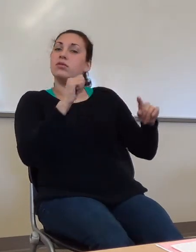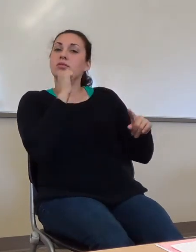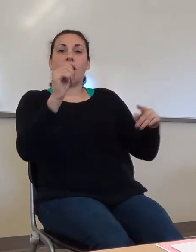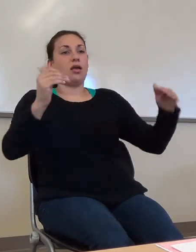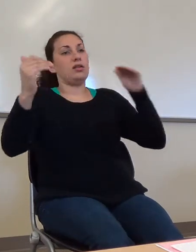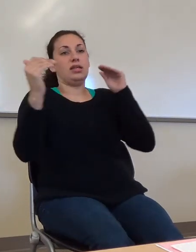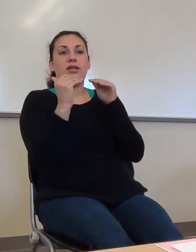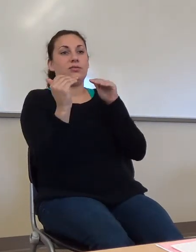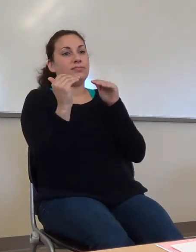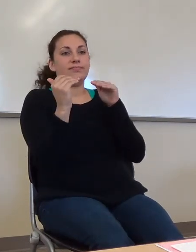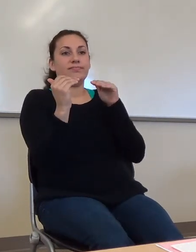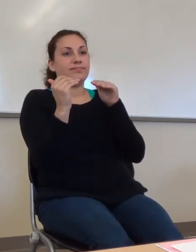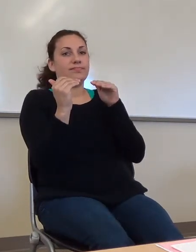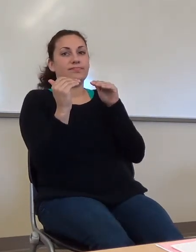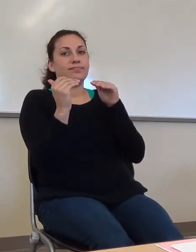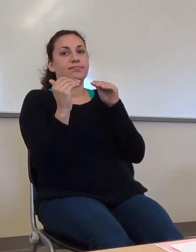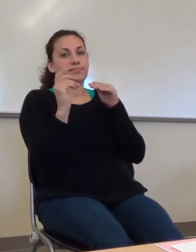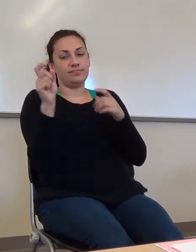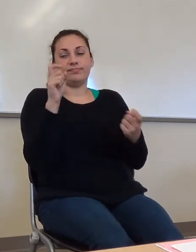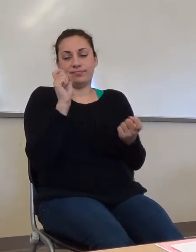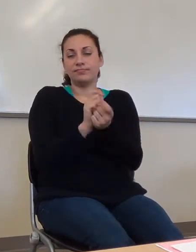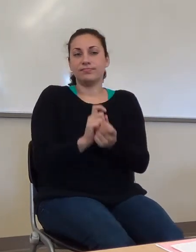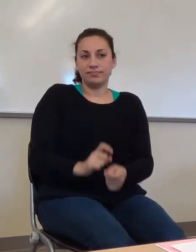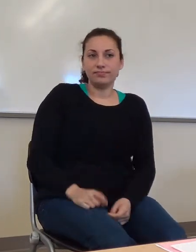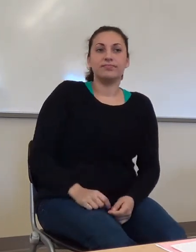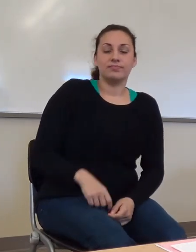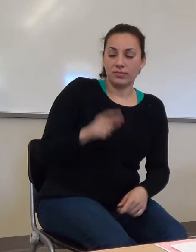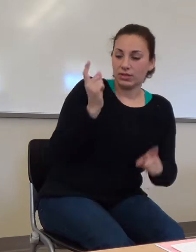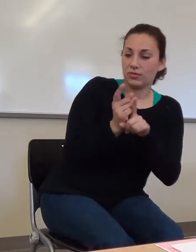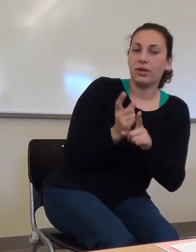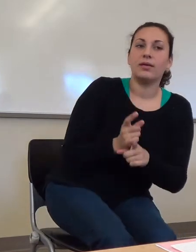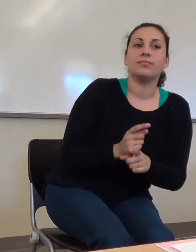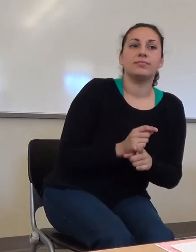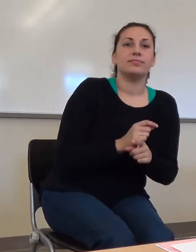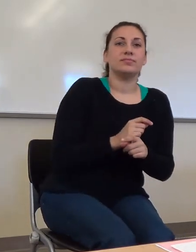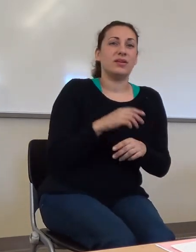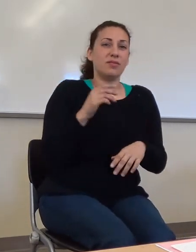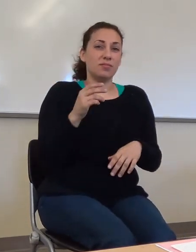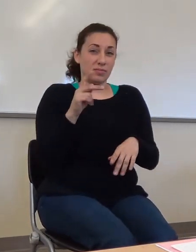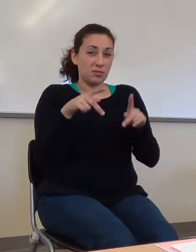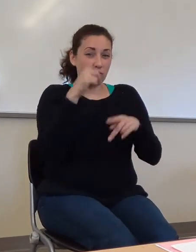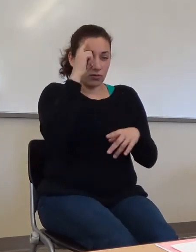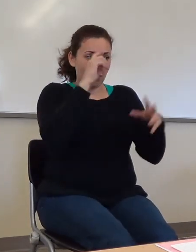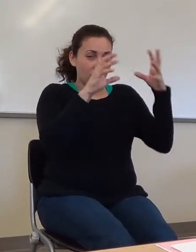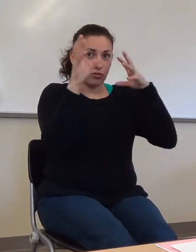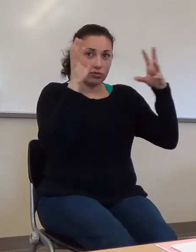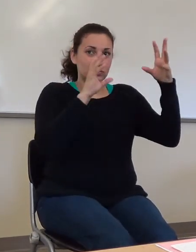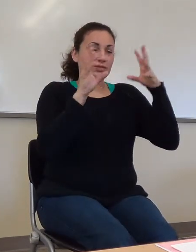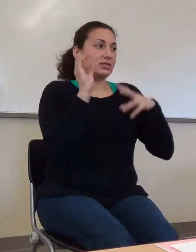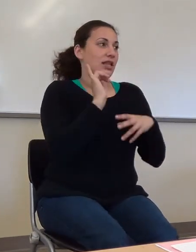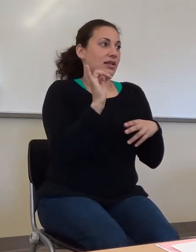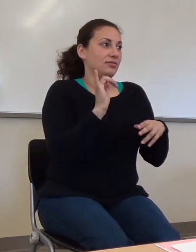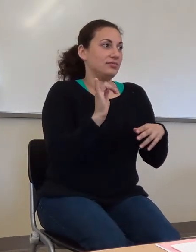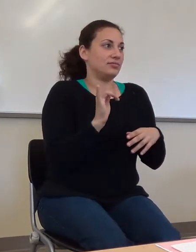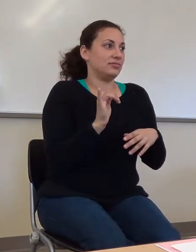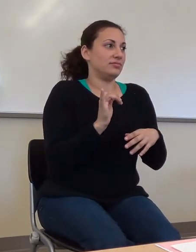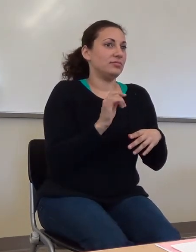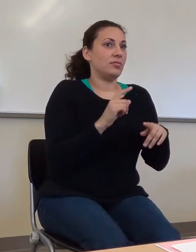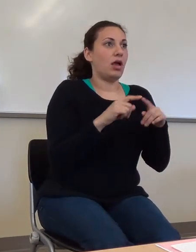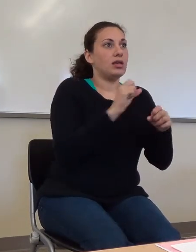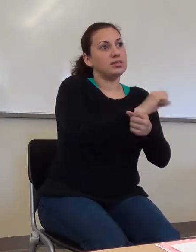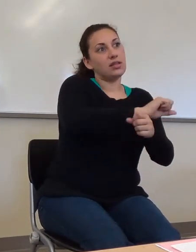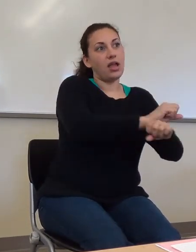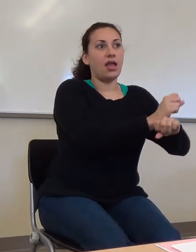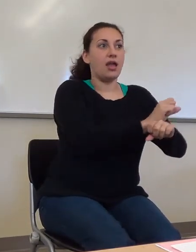Okay, that exactly. Luis has it. That's where people get mixed up, especially young people today. Oh, but the slaves